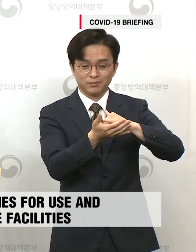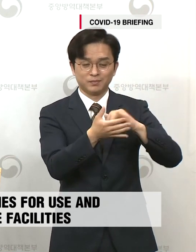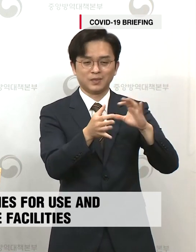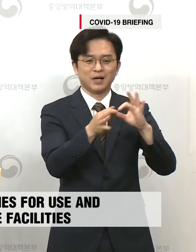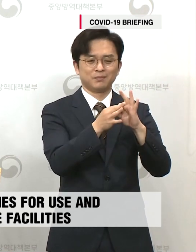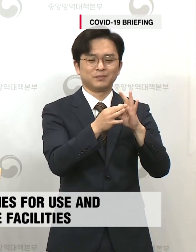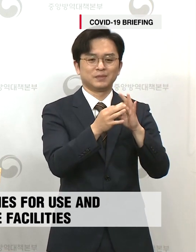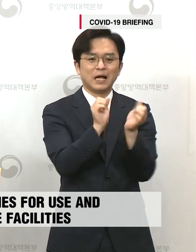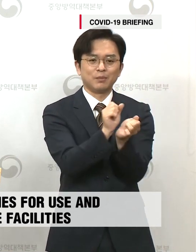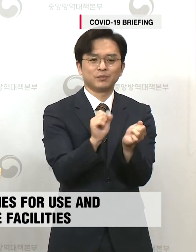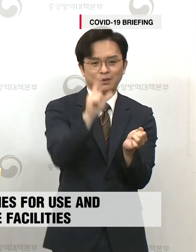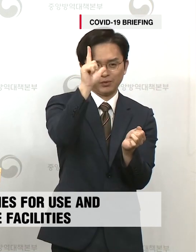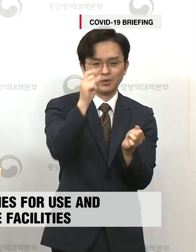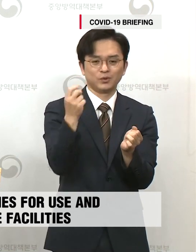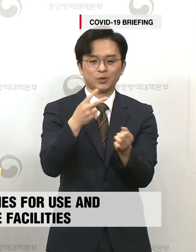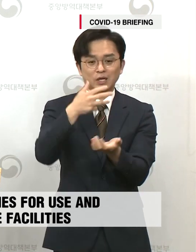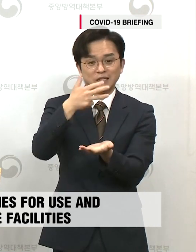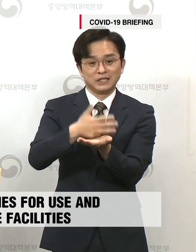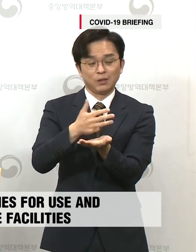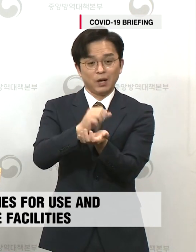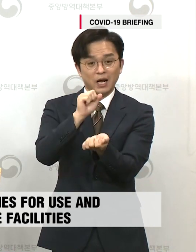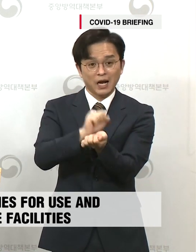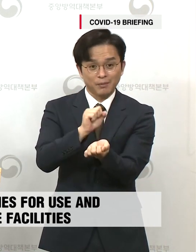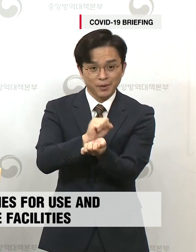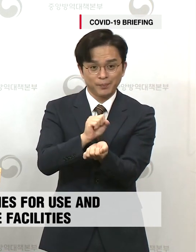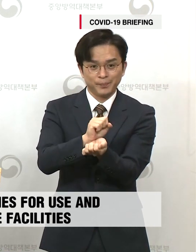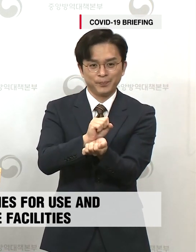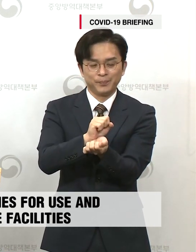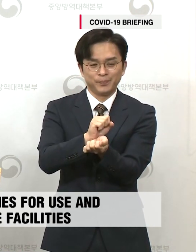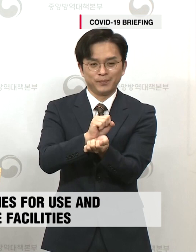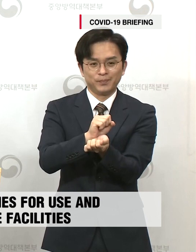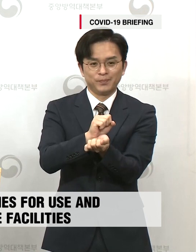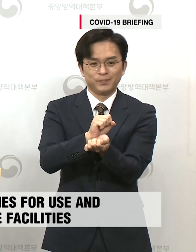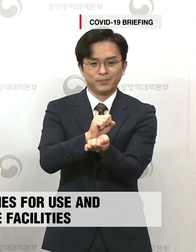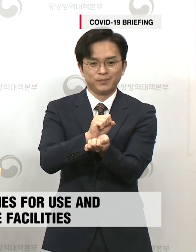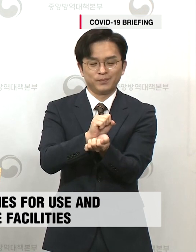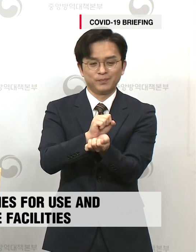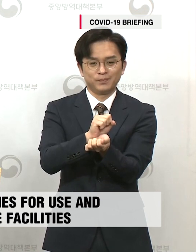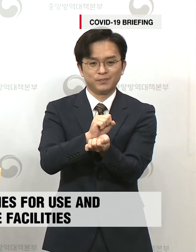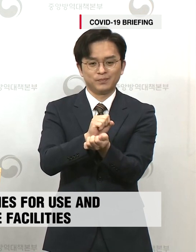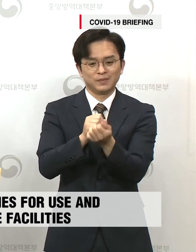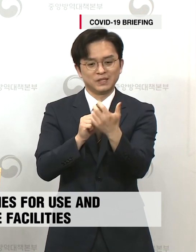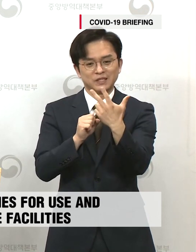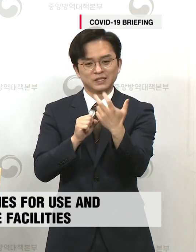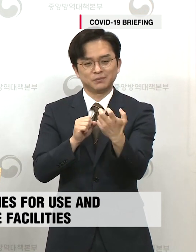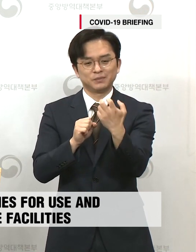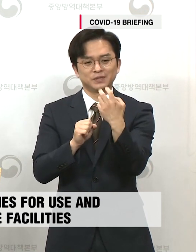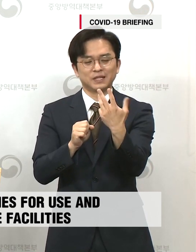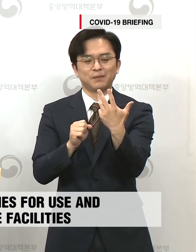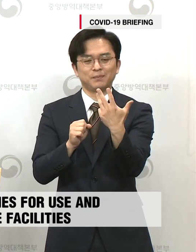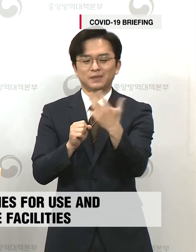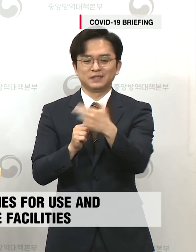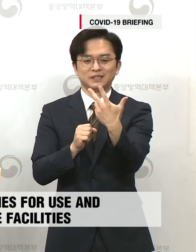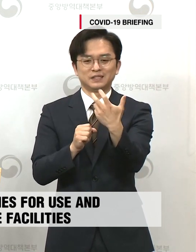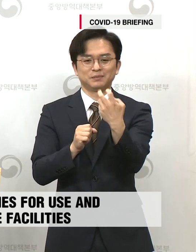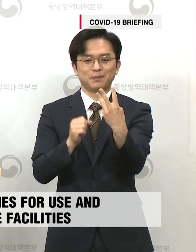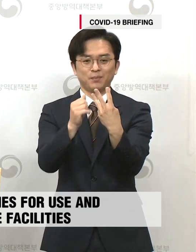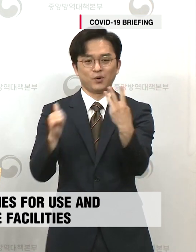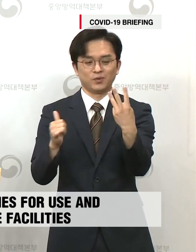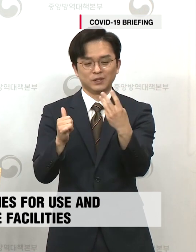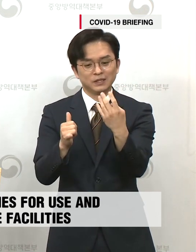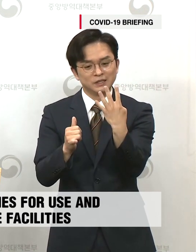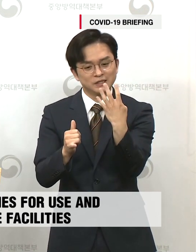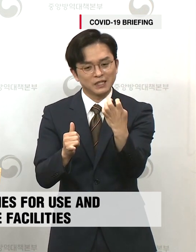the sources of infection, we have 50% were related to the imported cases, and 33